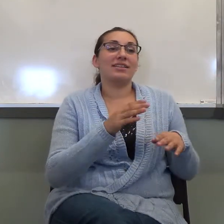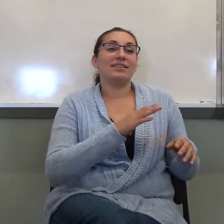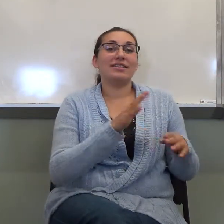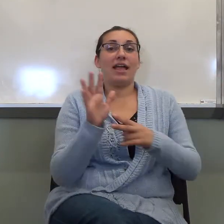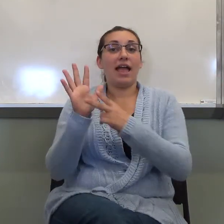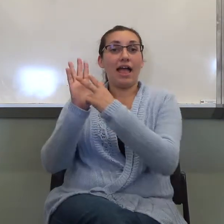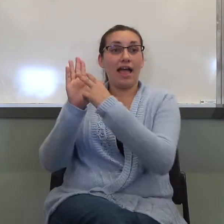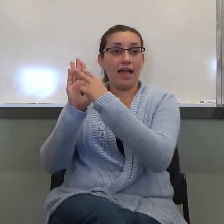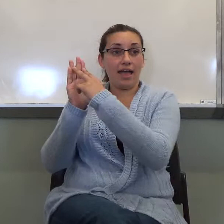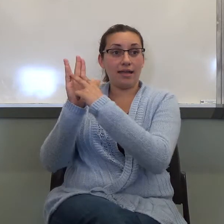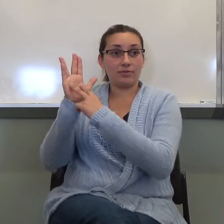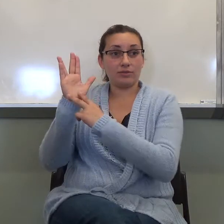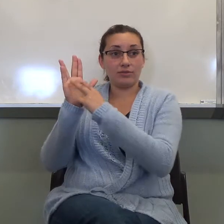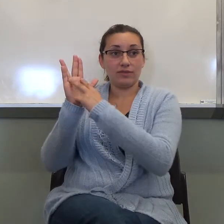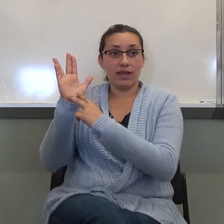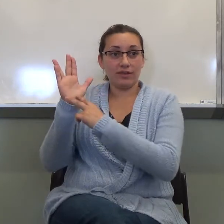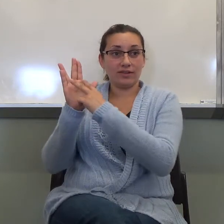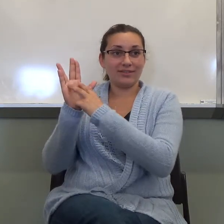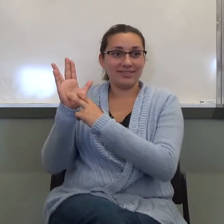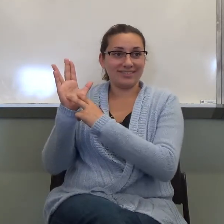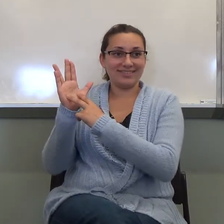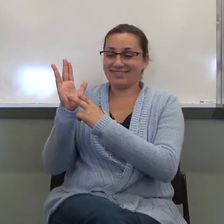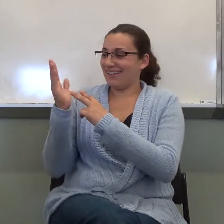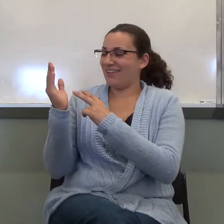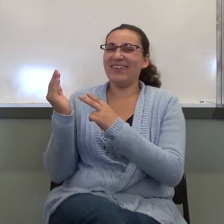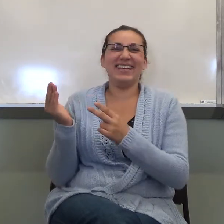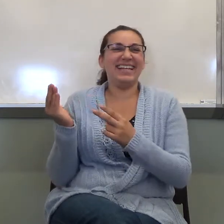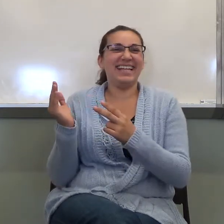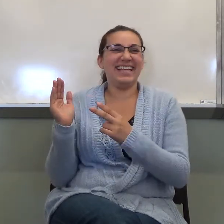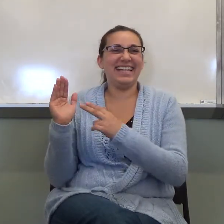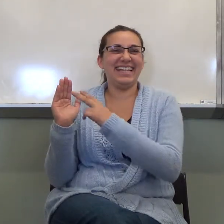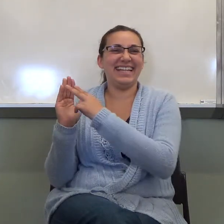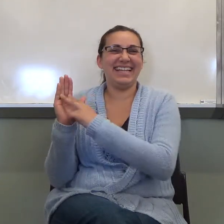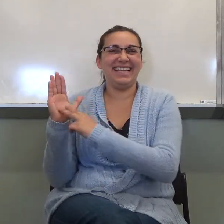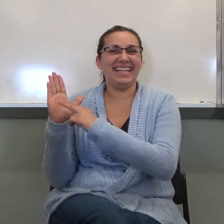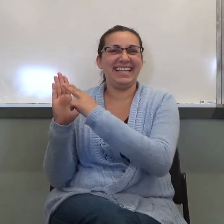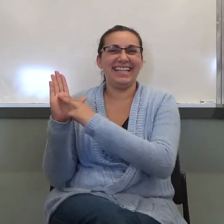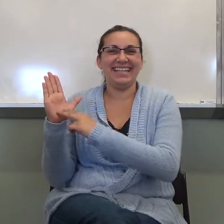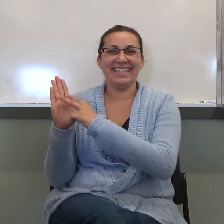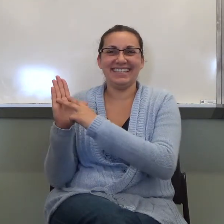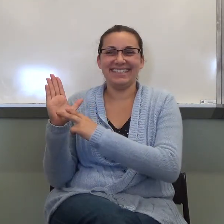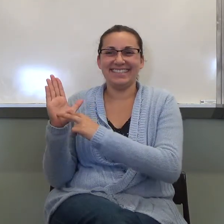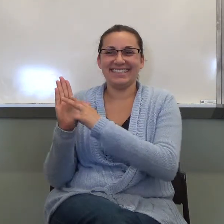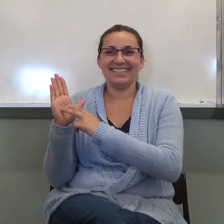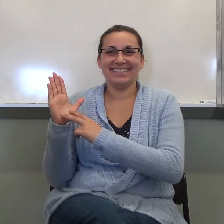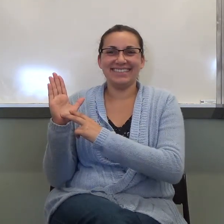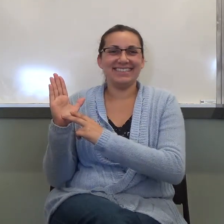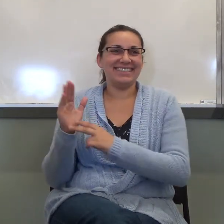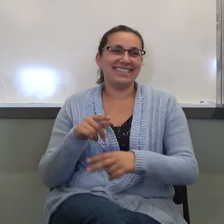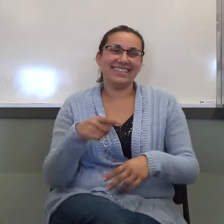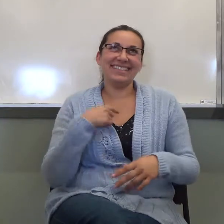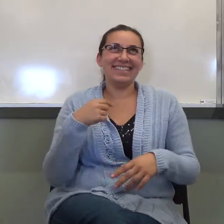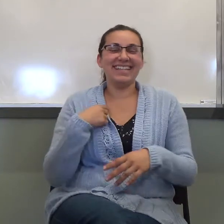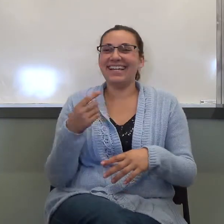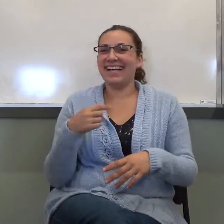positive. So, therefore, it's a plus 2. Suppose we have something like this. All